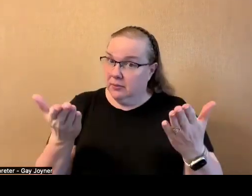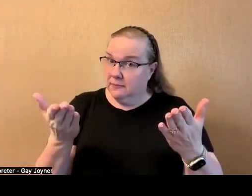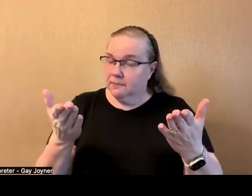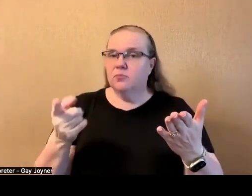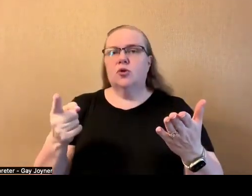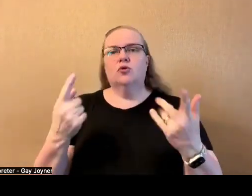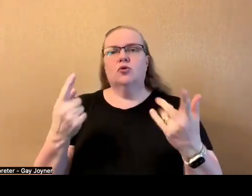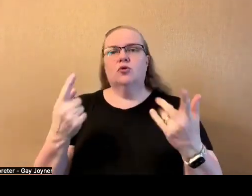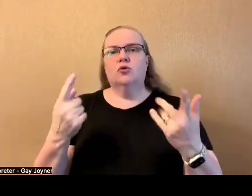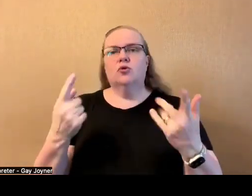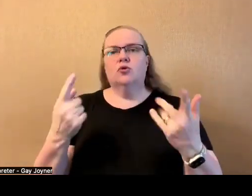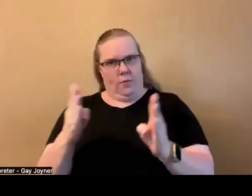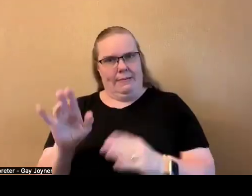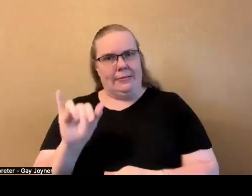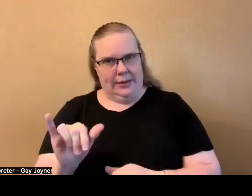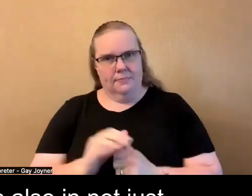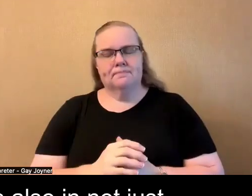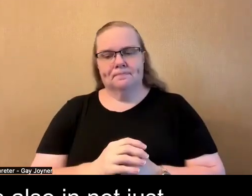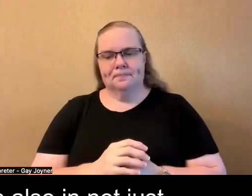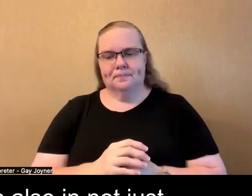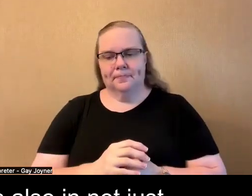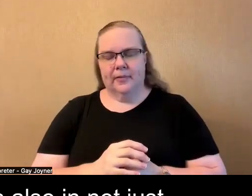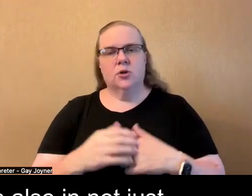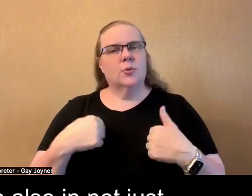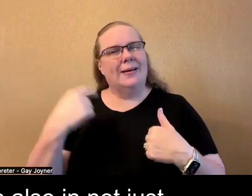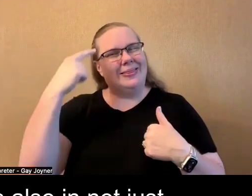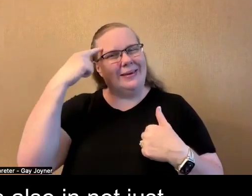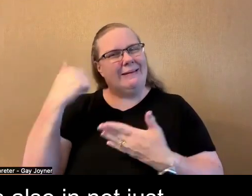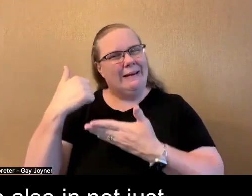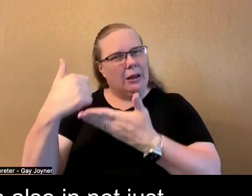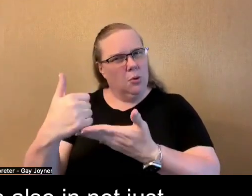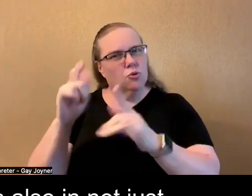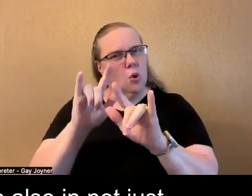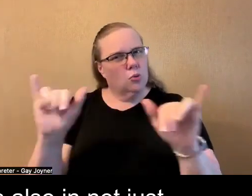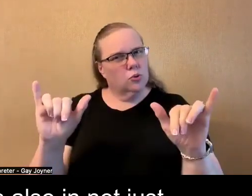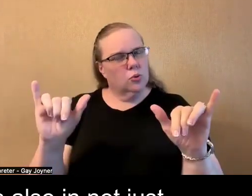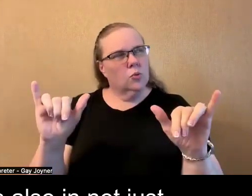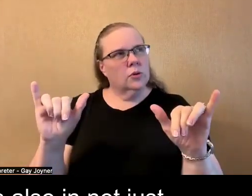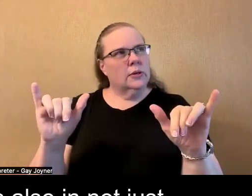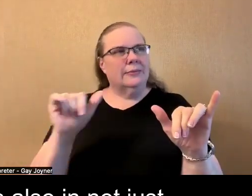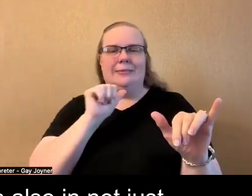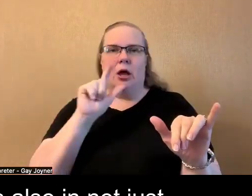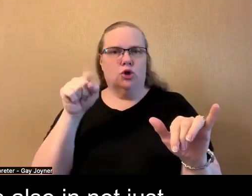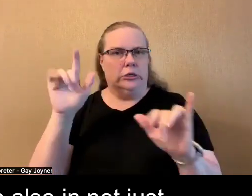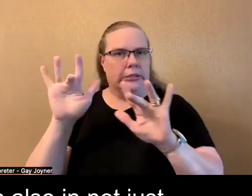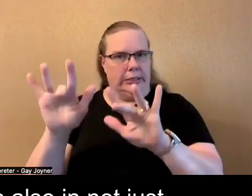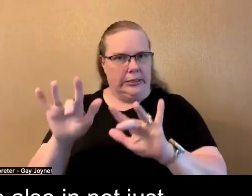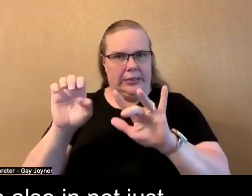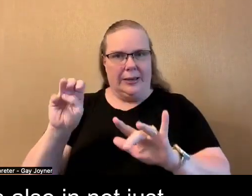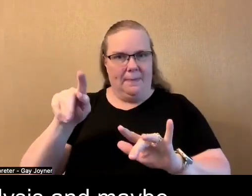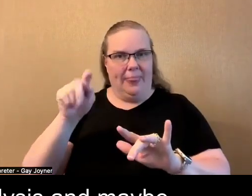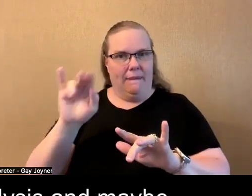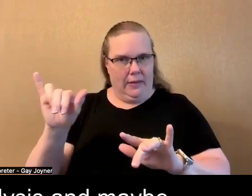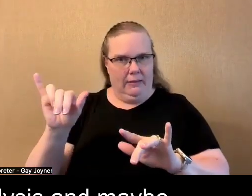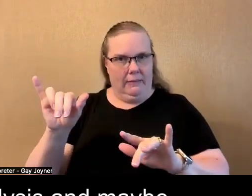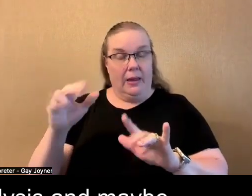to organize that. And so I think it helps also in not just empathy, trying to get out of